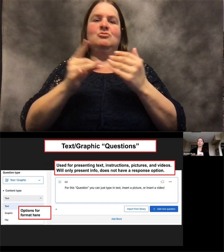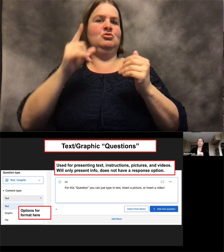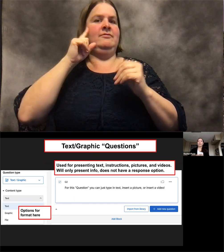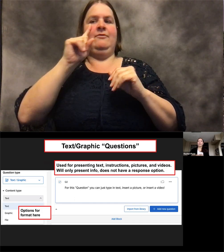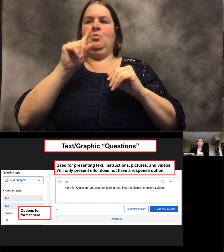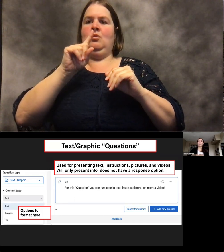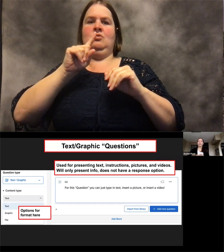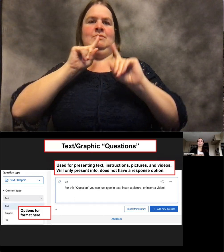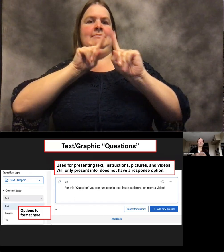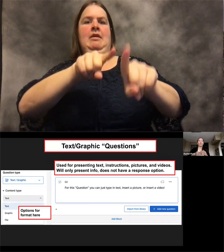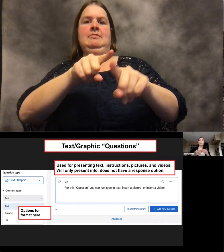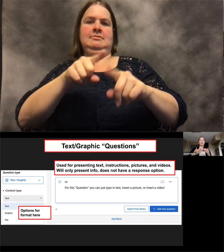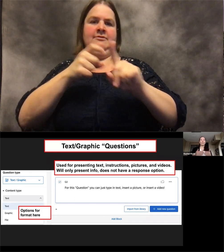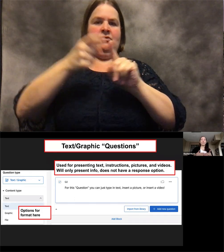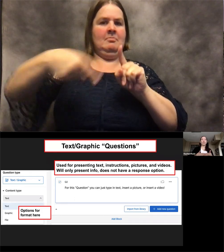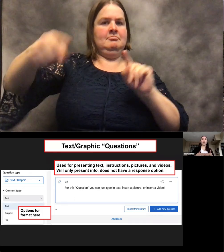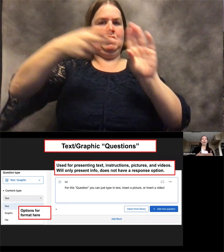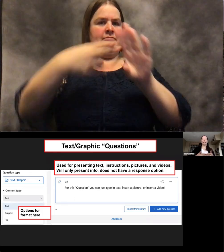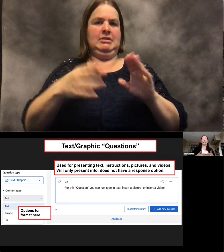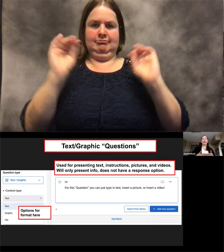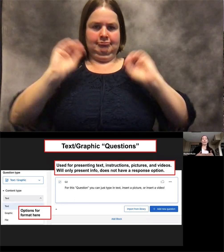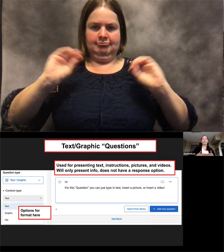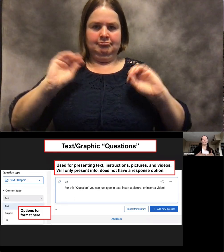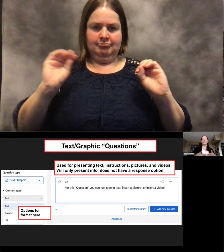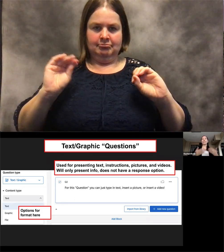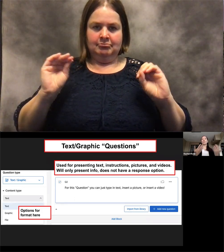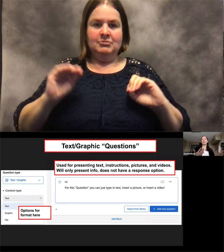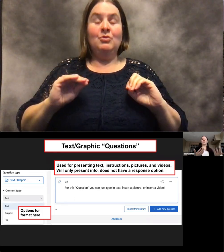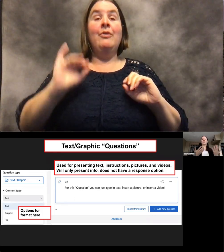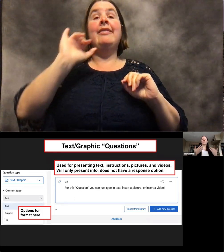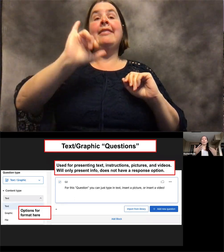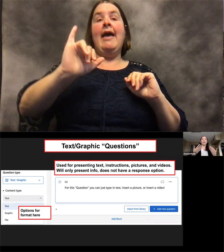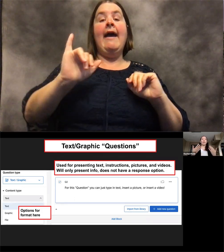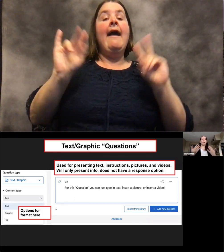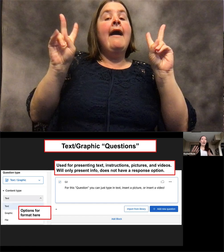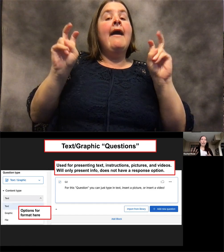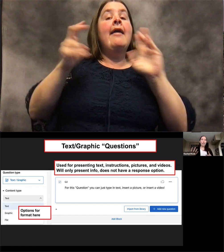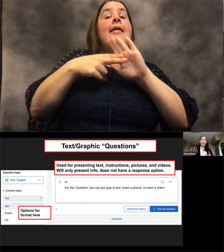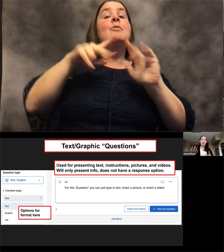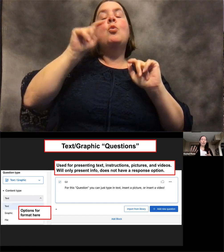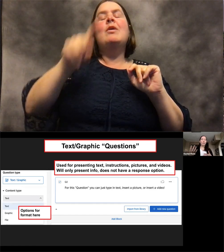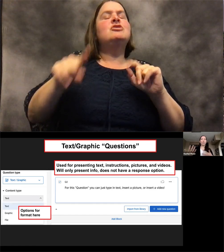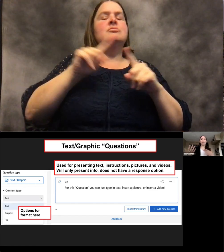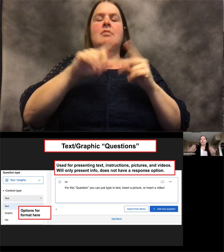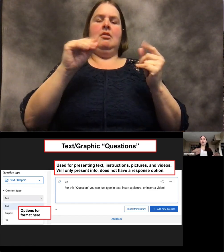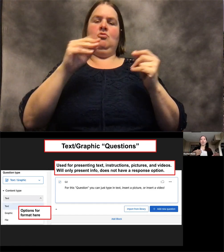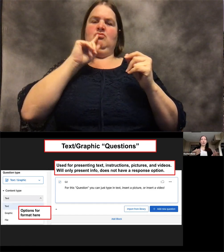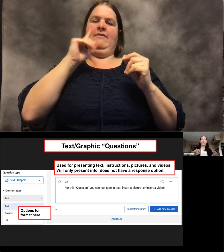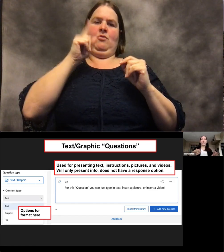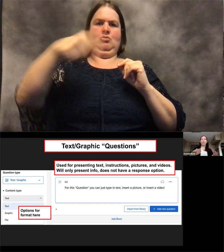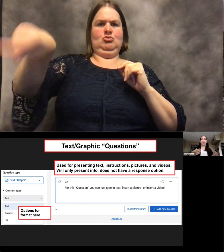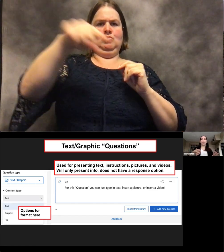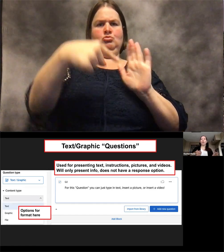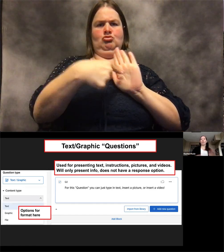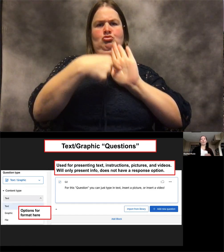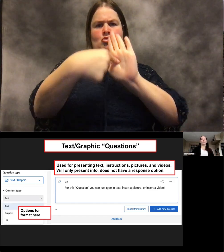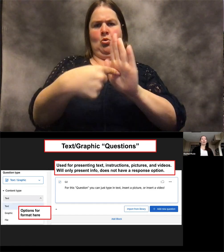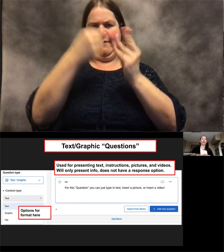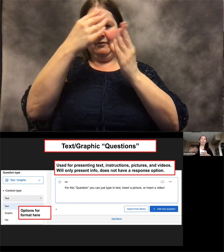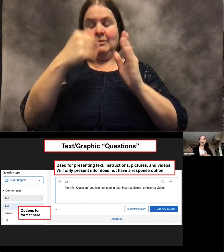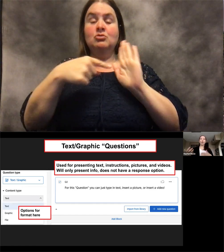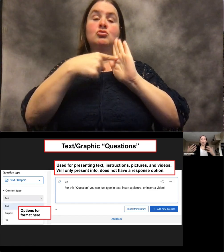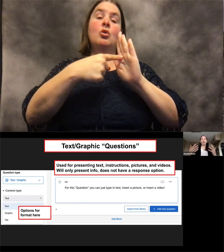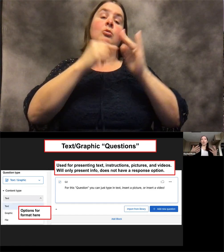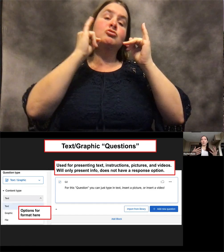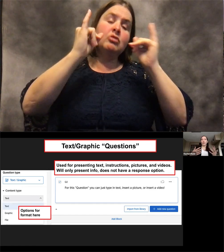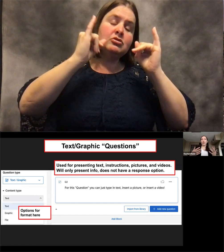response. So what this is doing is it's used for presenting text, presenting instructions. You can